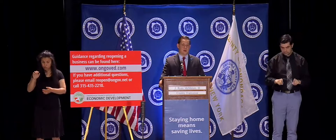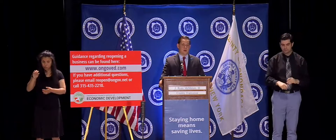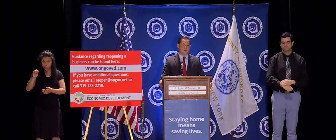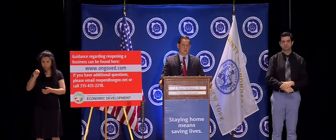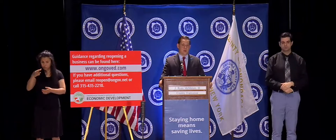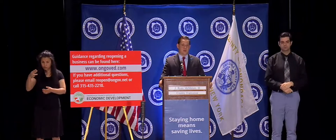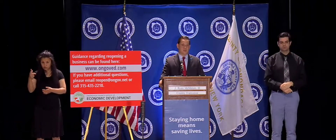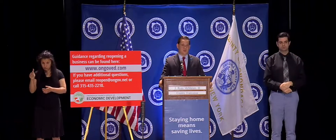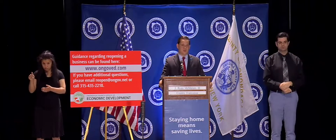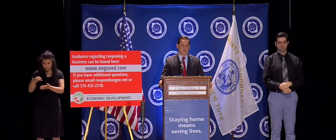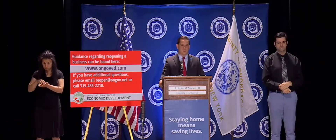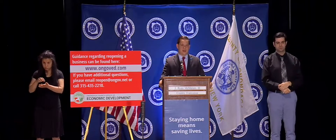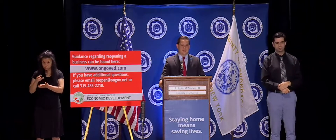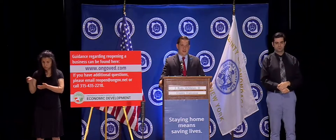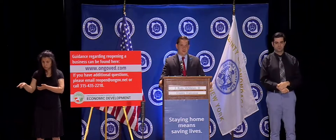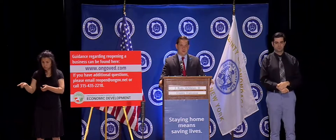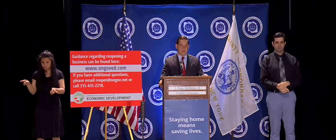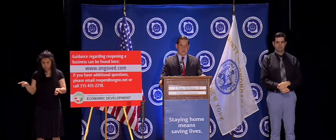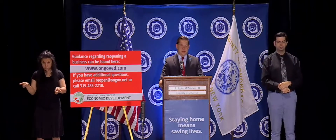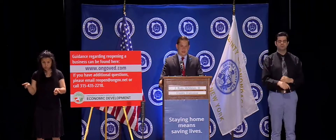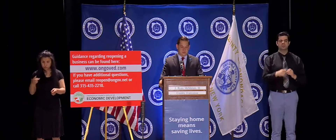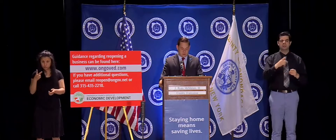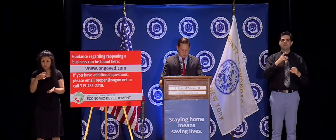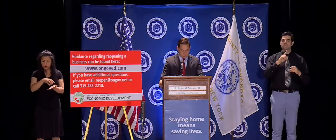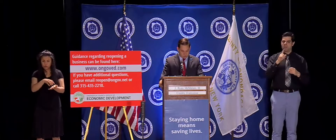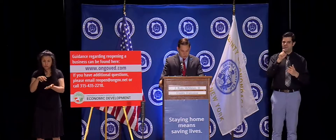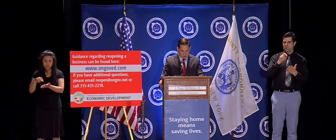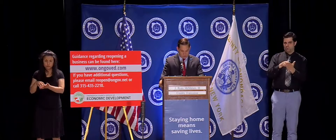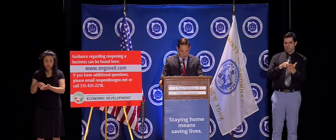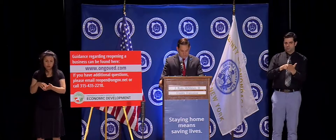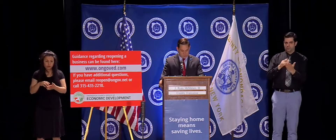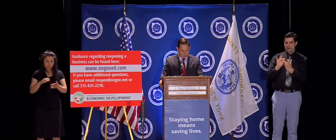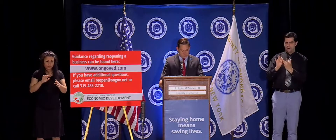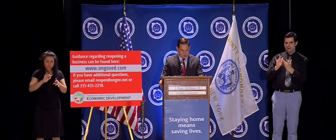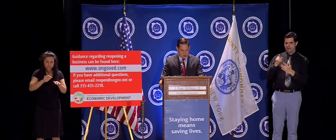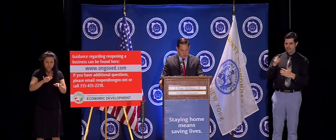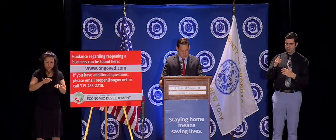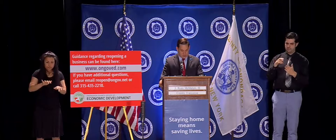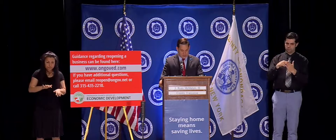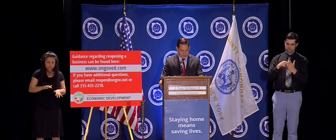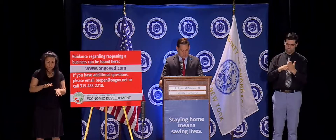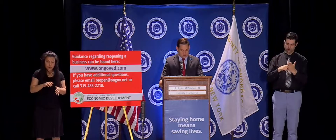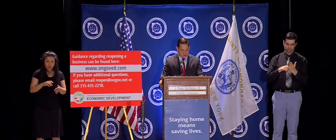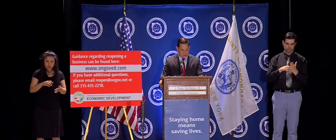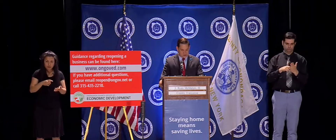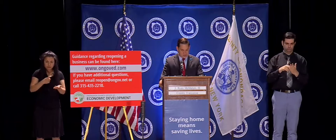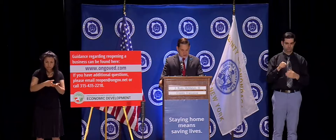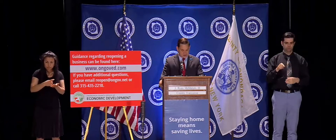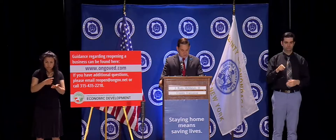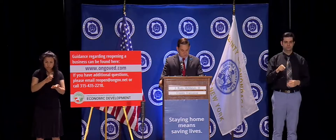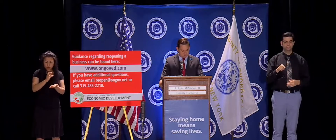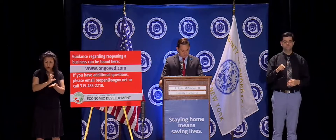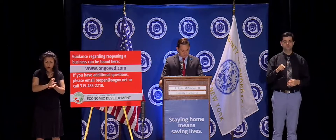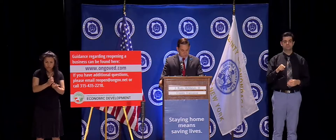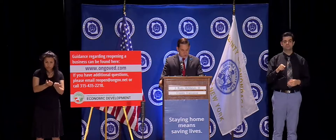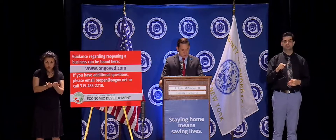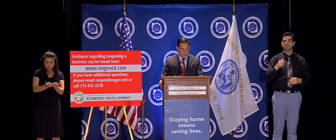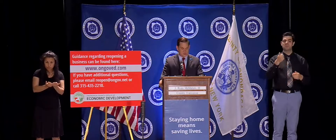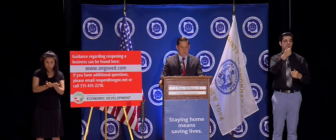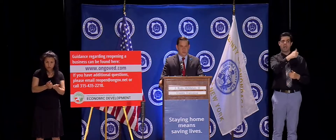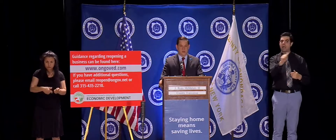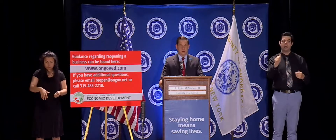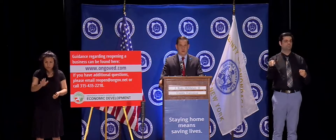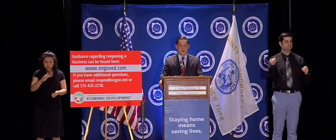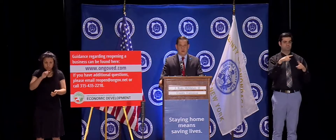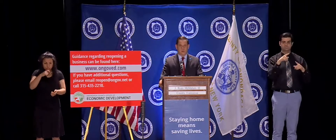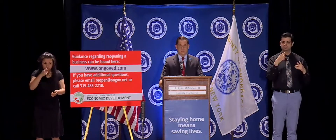website, pre-register for that test. You can get a time slot where you can come in, but anyone is being tested.